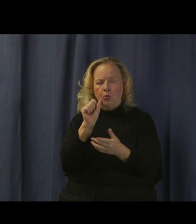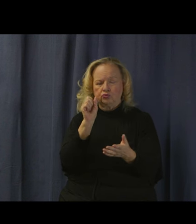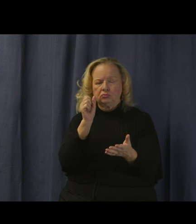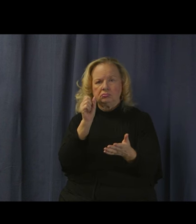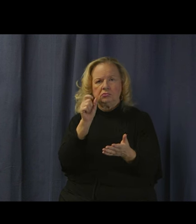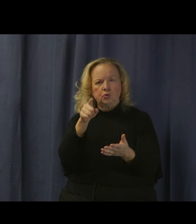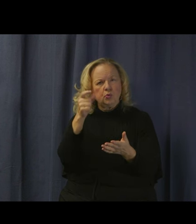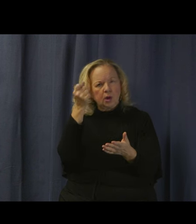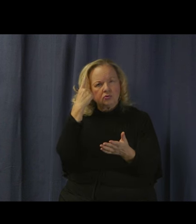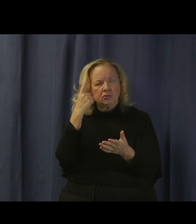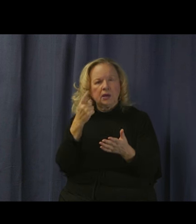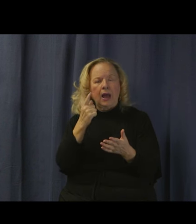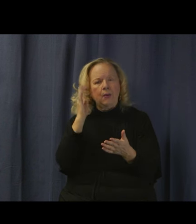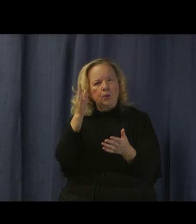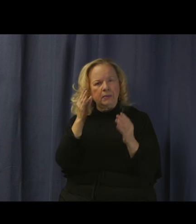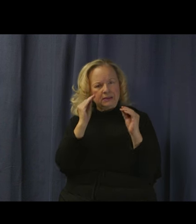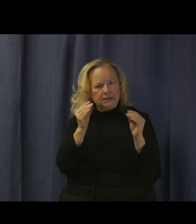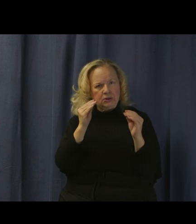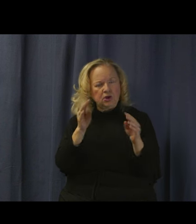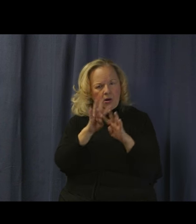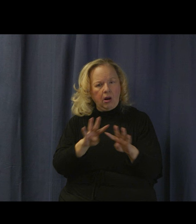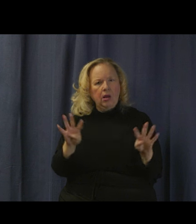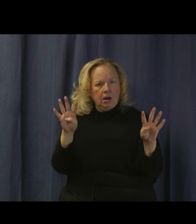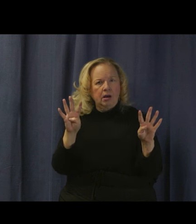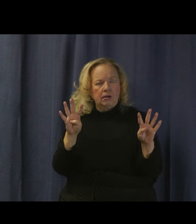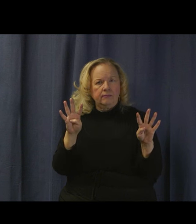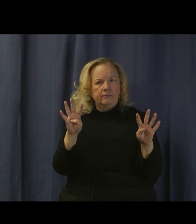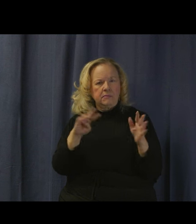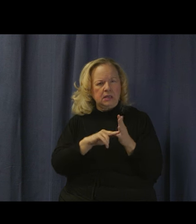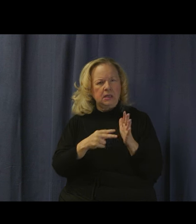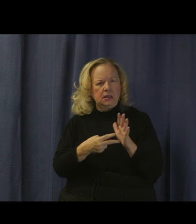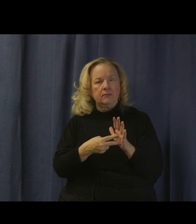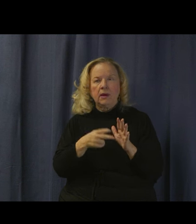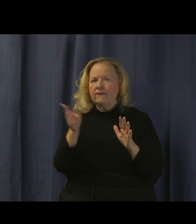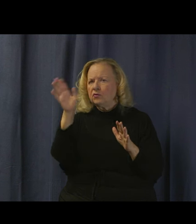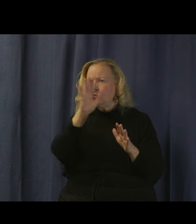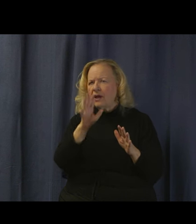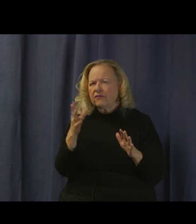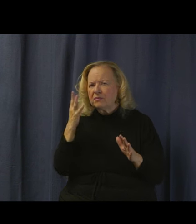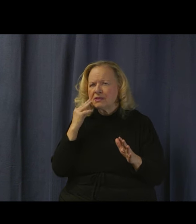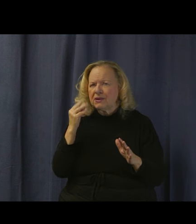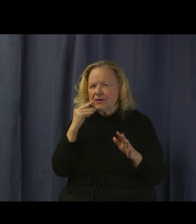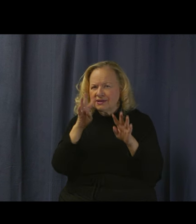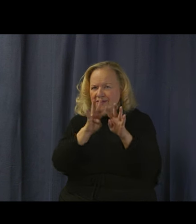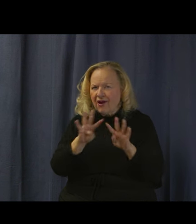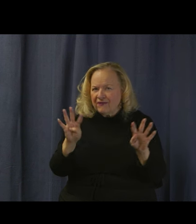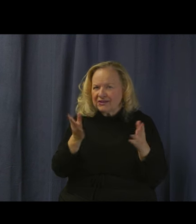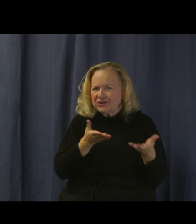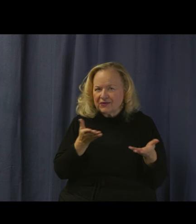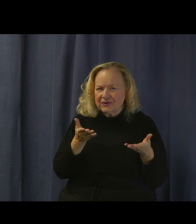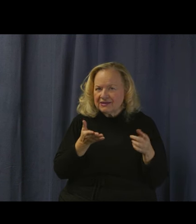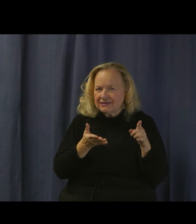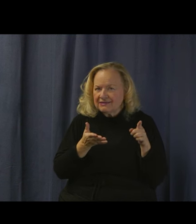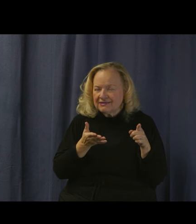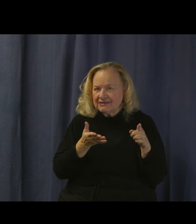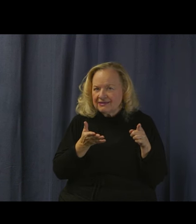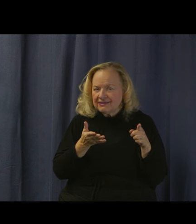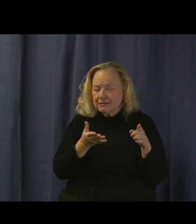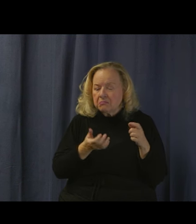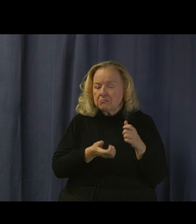about Hanukkah. How many of you have never been to a Hanukkah service? So most of you have. Some of you